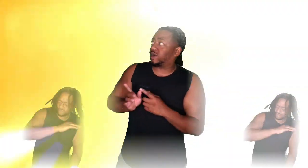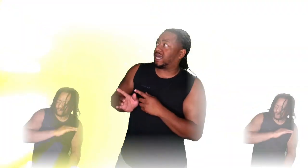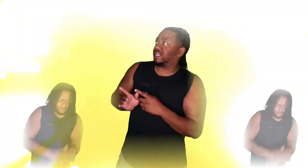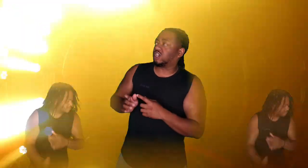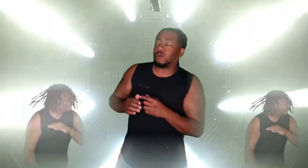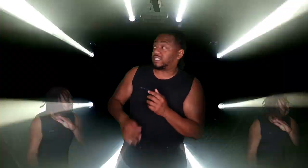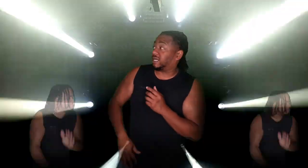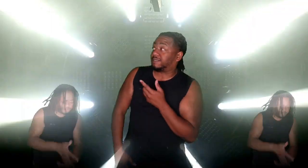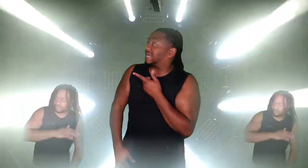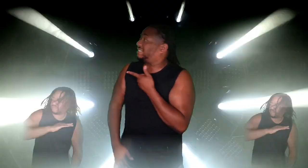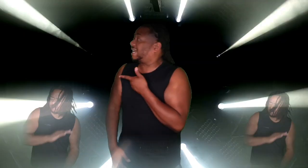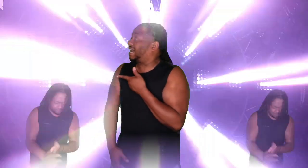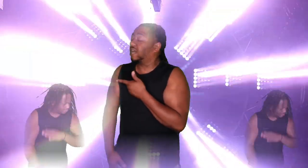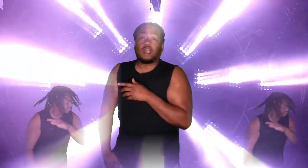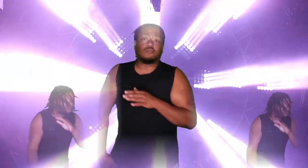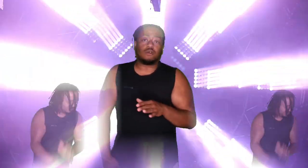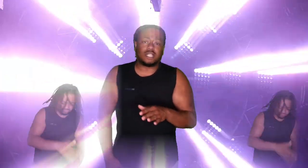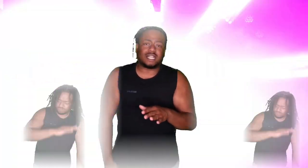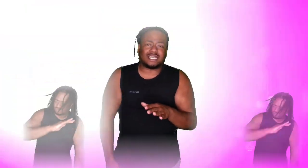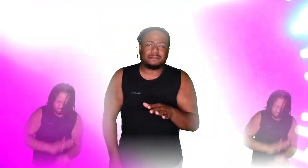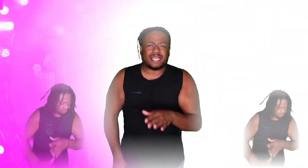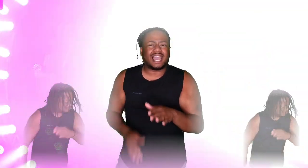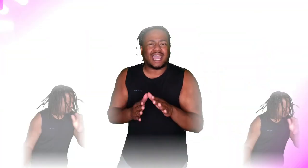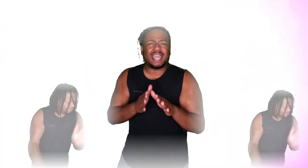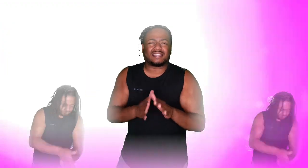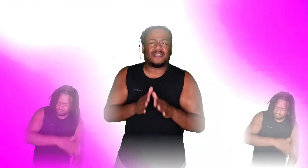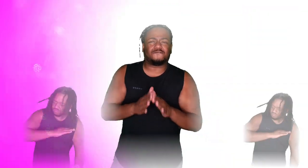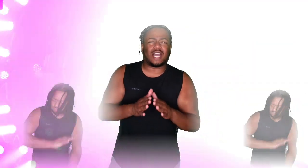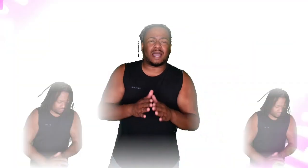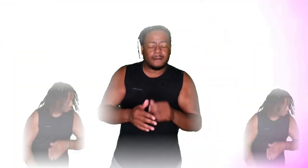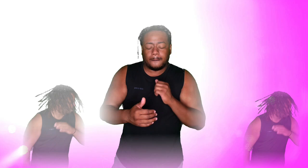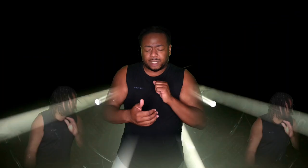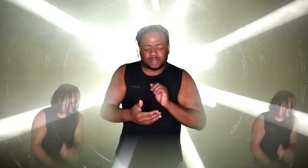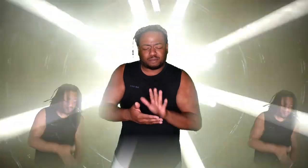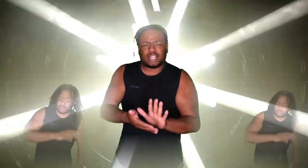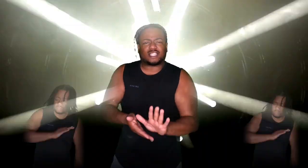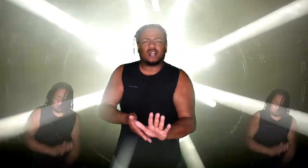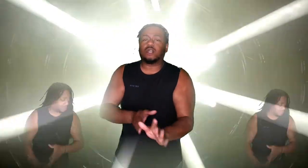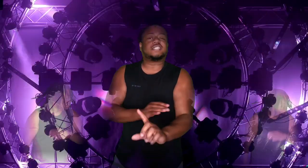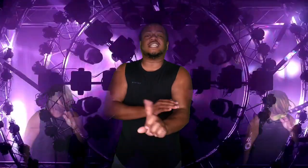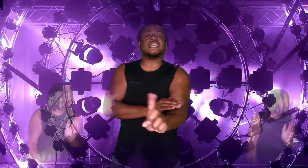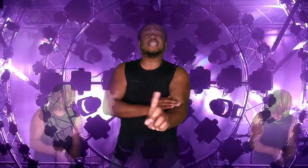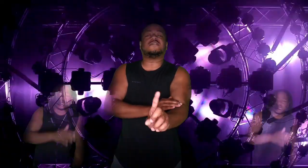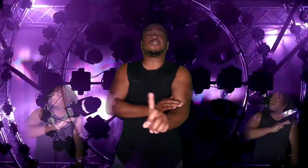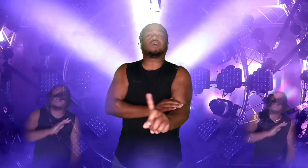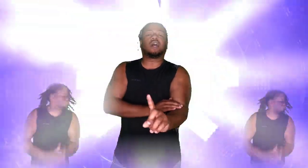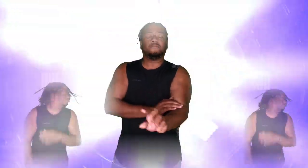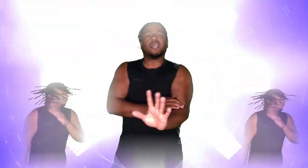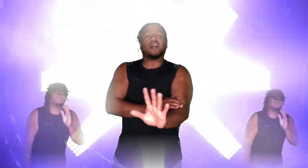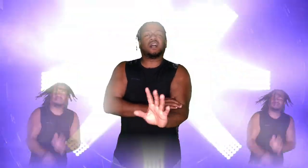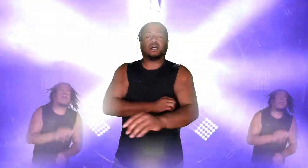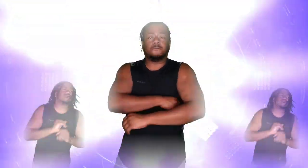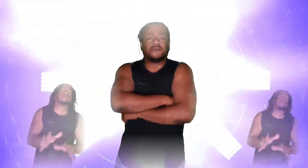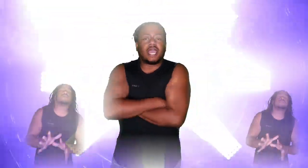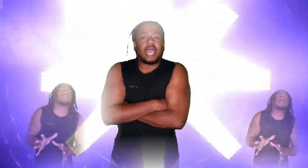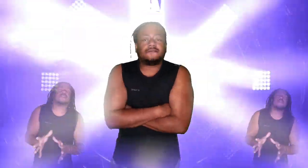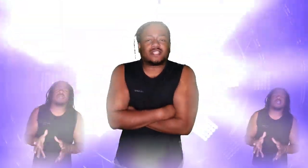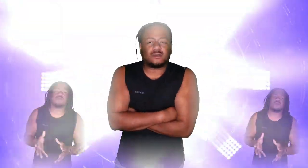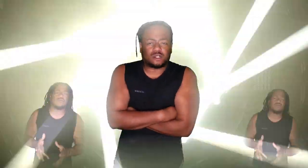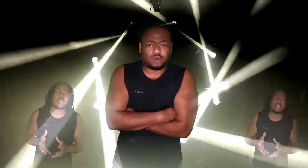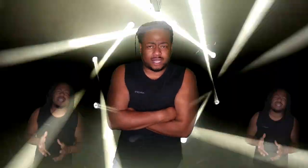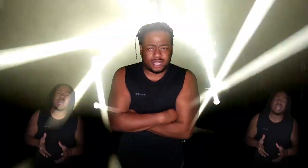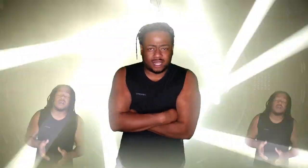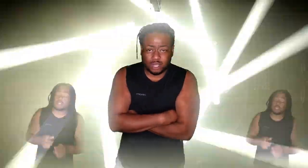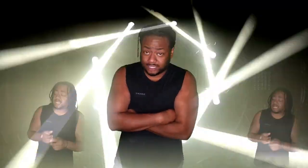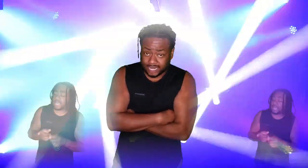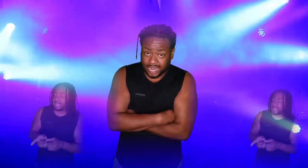was doing 90, so I jumped outside. Rolling in the deep, yeah, I had that vibe. Put the brakes on, she didn't even try. Everything